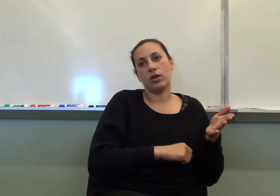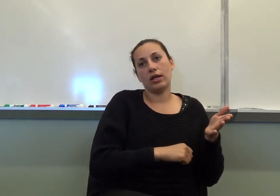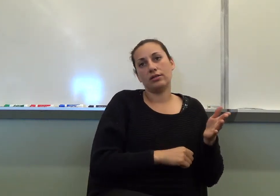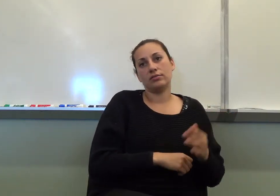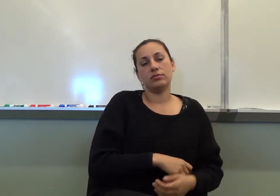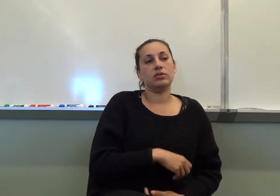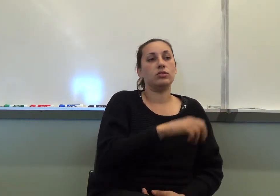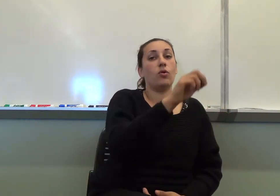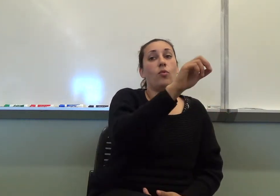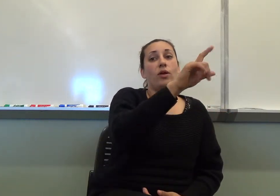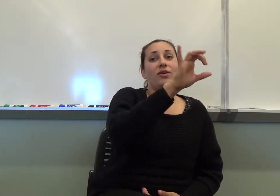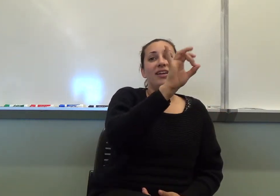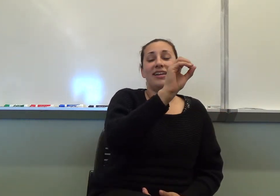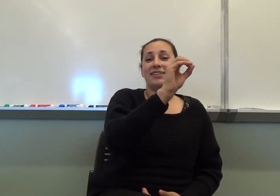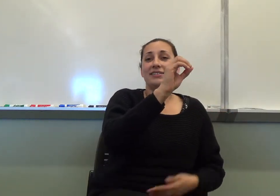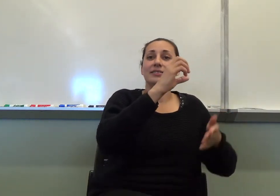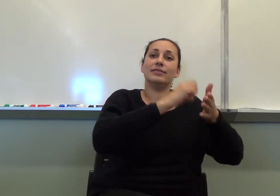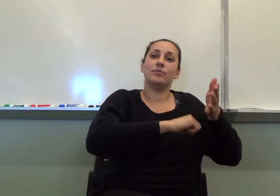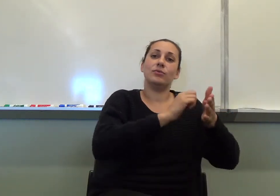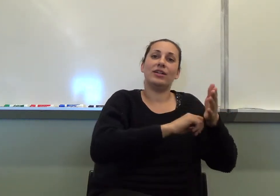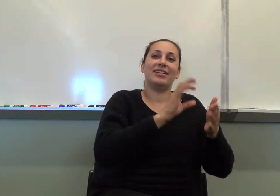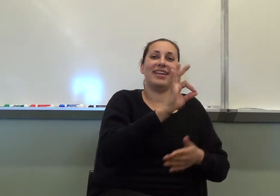93 from 180.